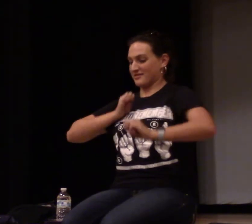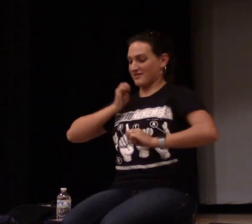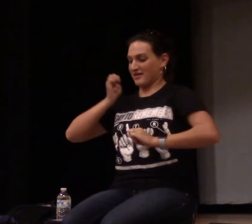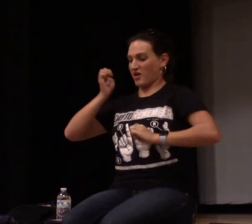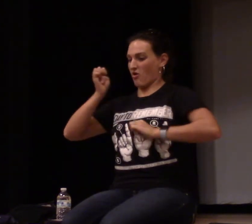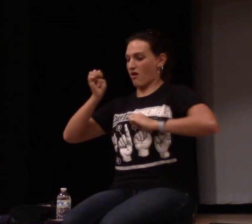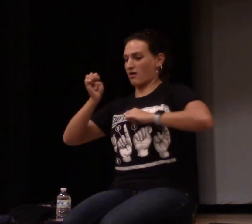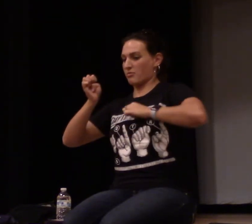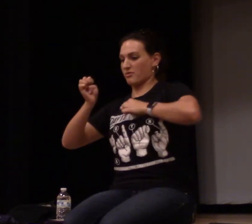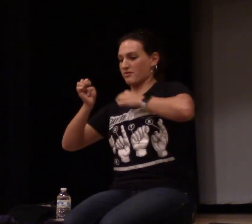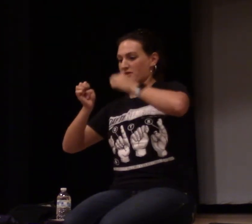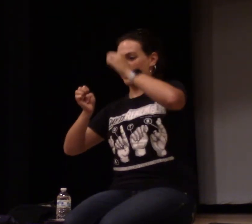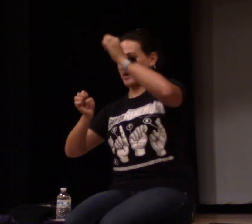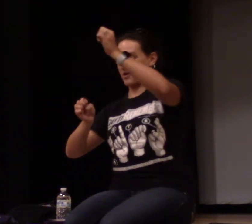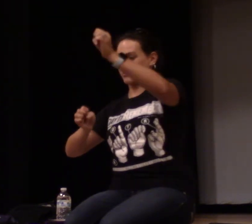can go up and out.